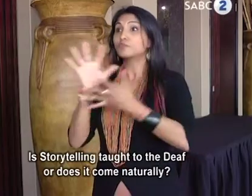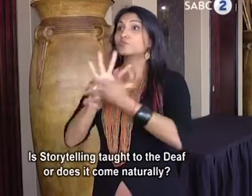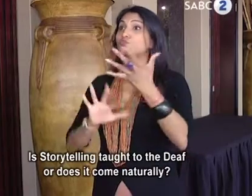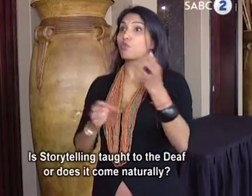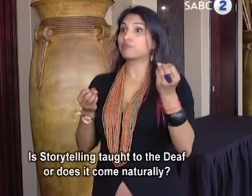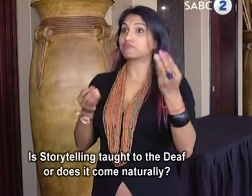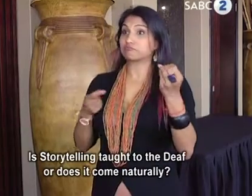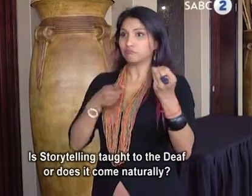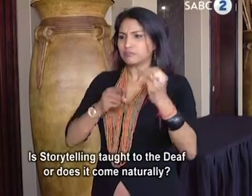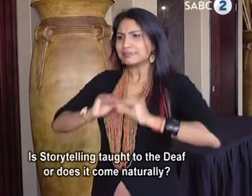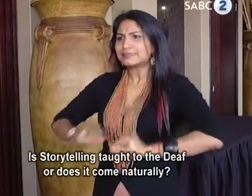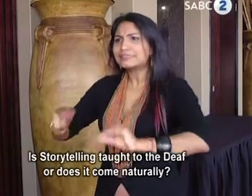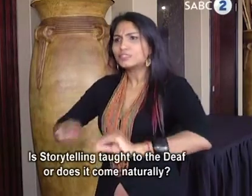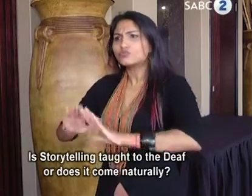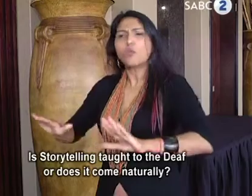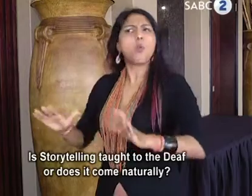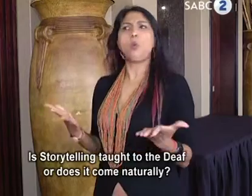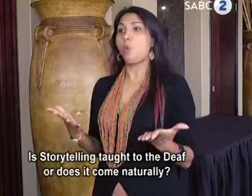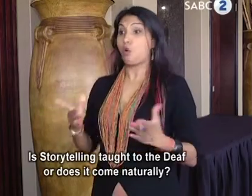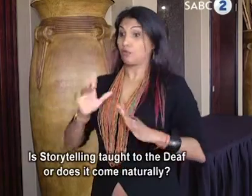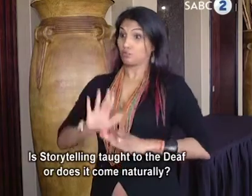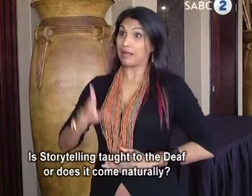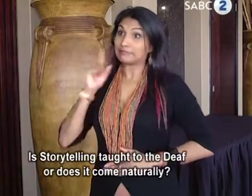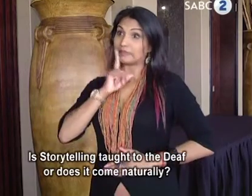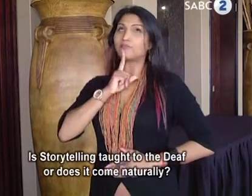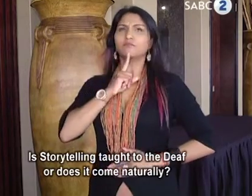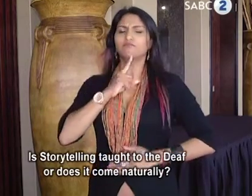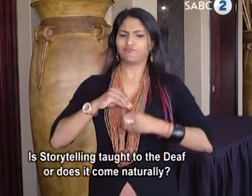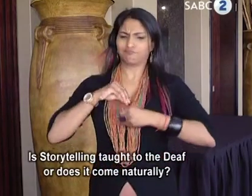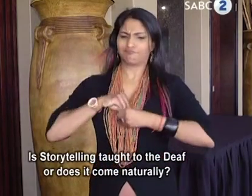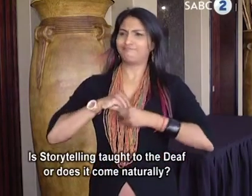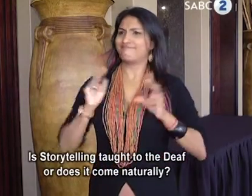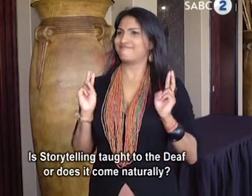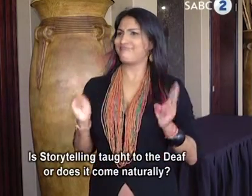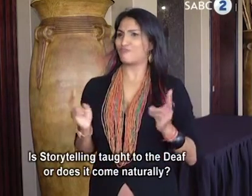Is storytelling taught to the deaf, or does it come naturally?